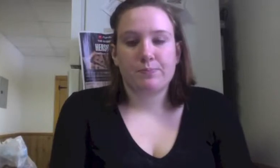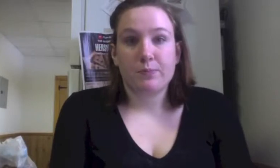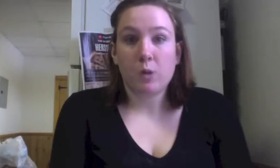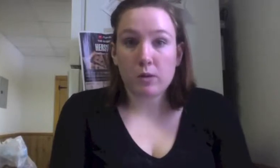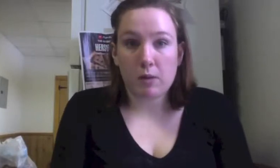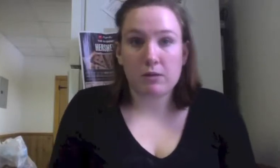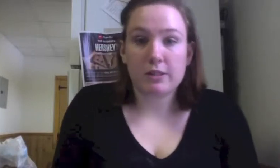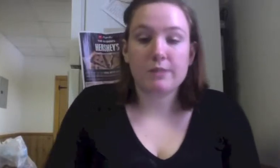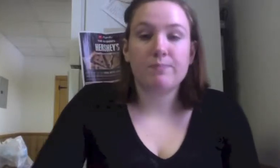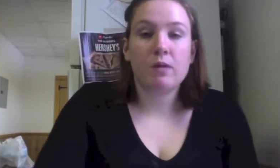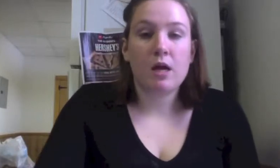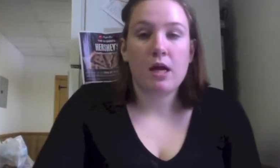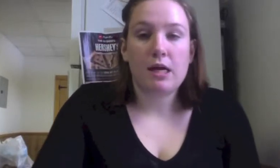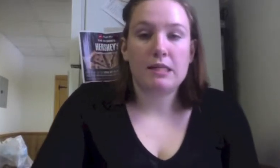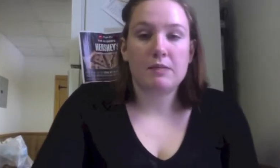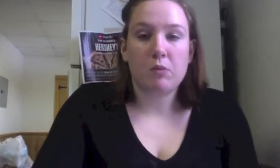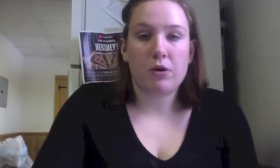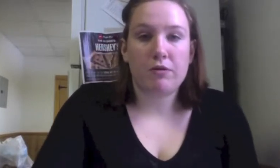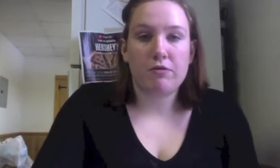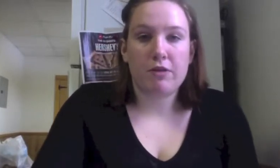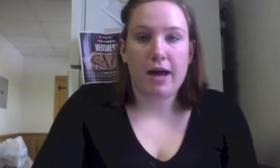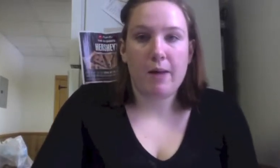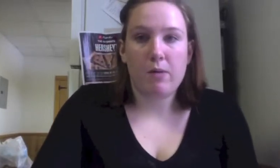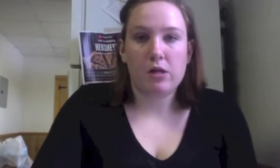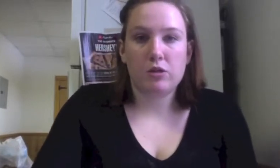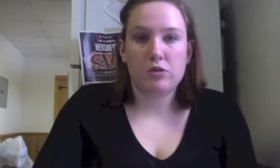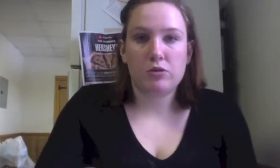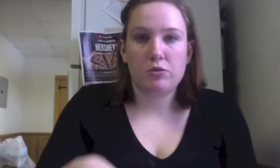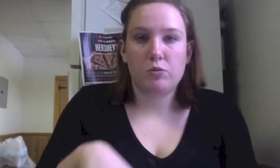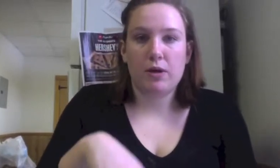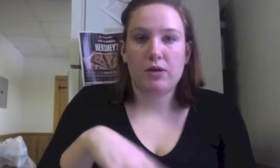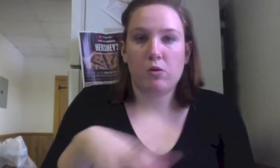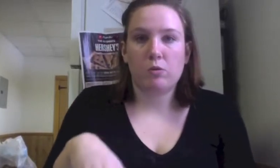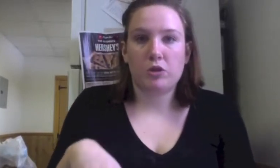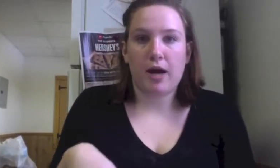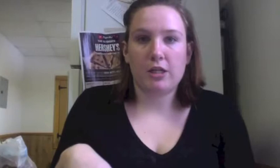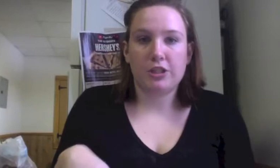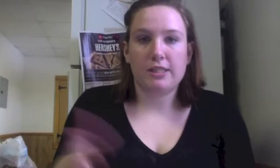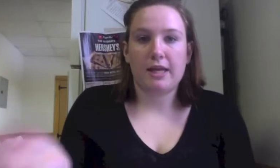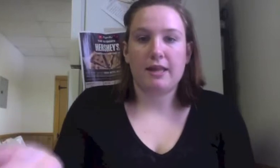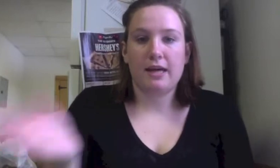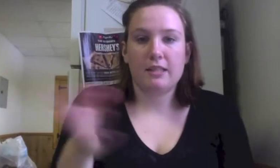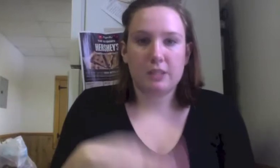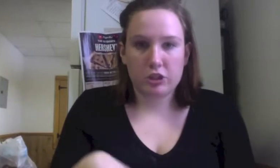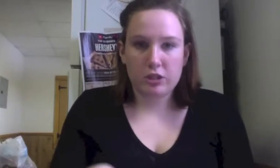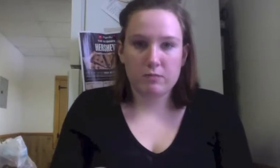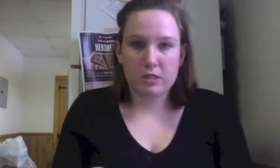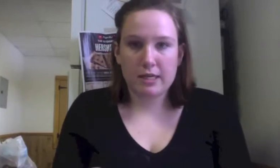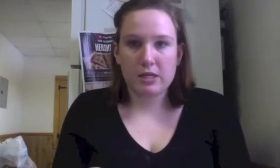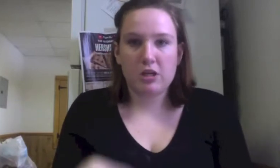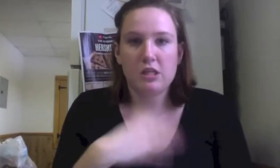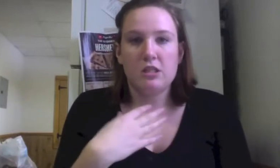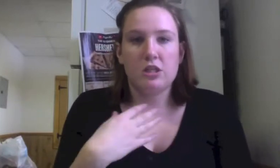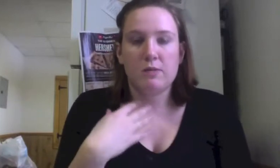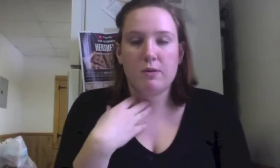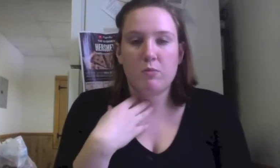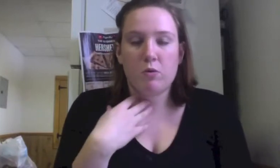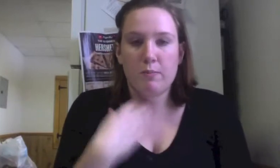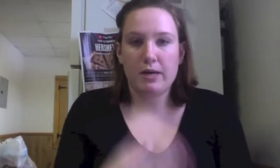whole numbers, it's important for them to make their own strategies and then teach them the standard, because it's going to be more meaningful